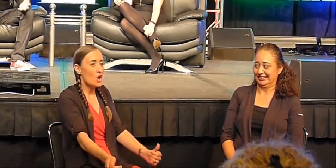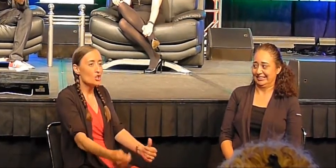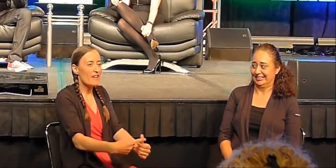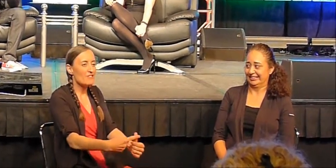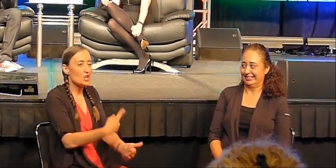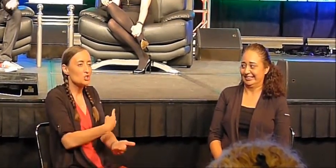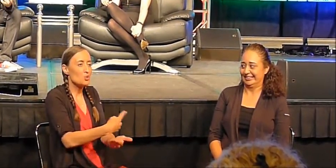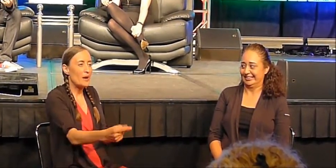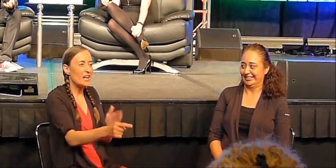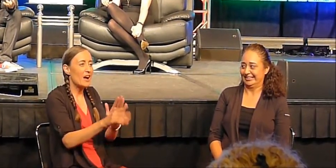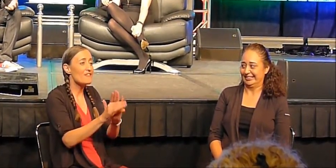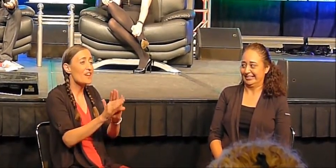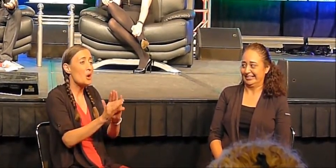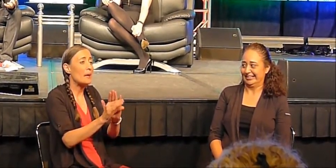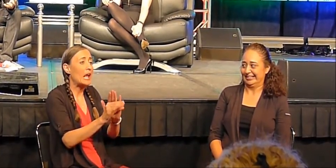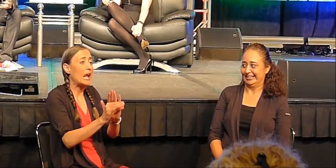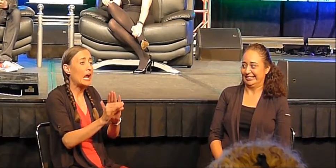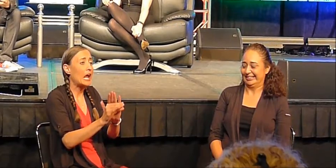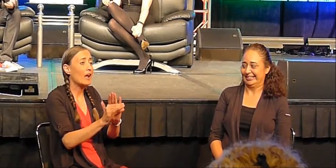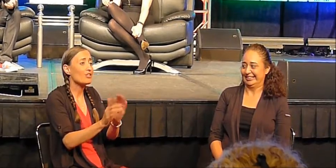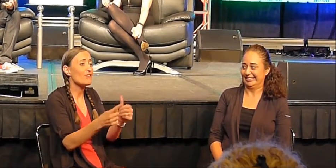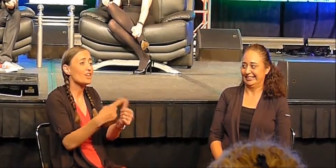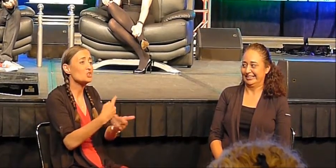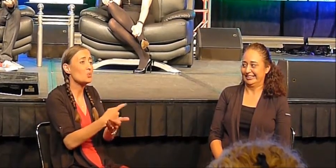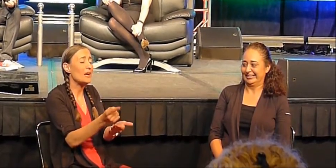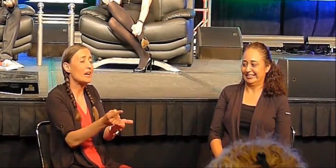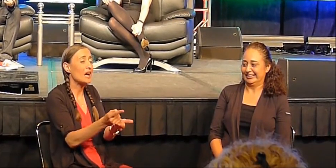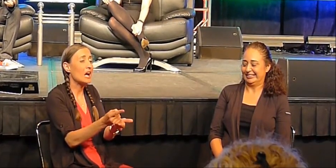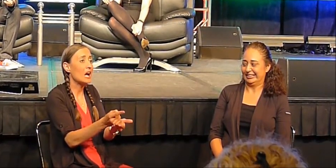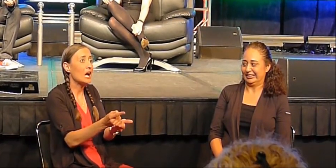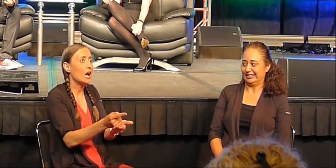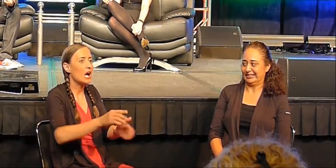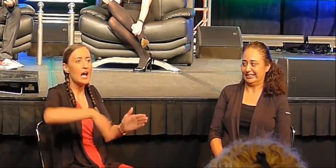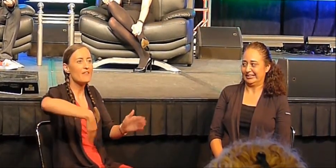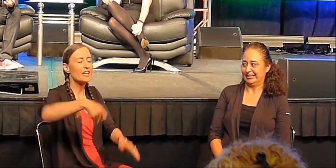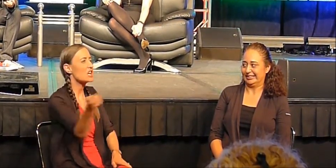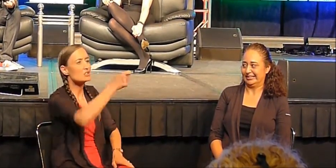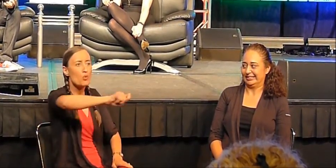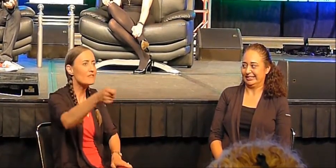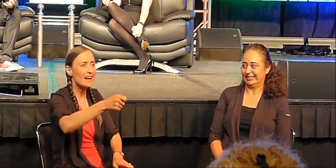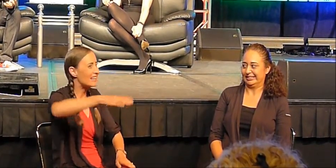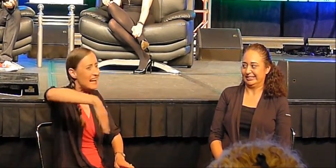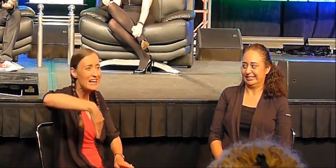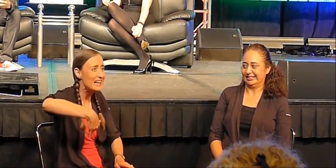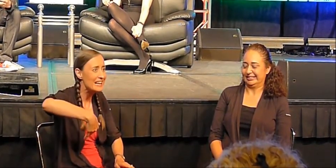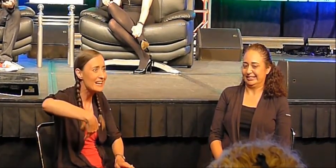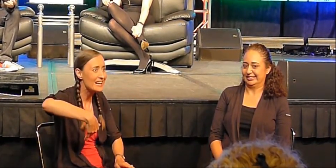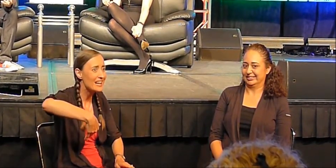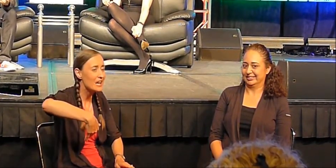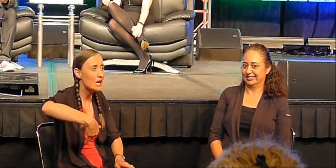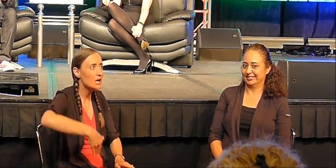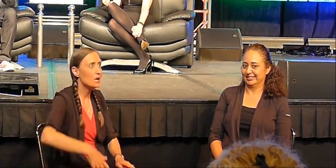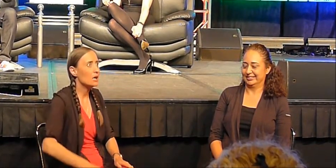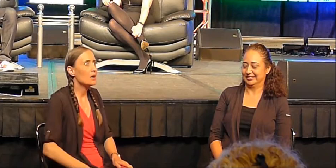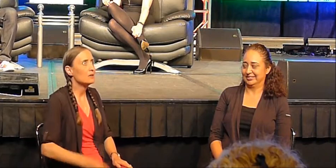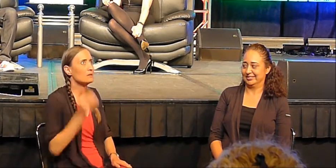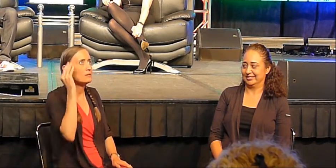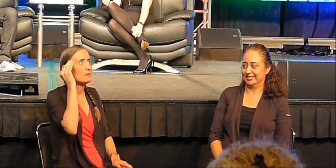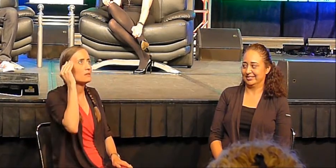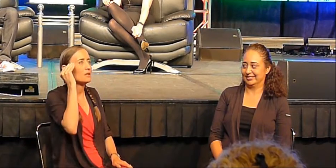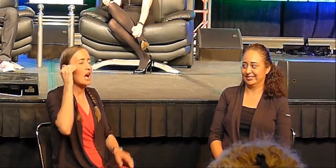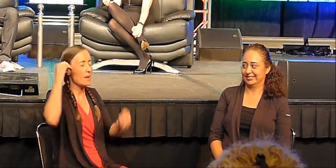first week of filming, folks. I haven't even shot the sword fighting scene yet, right? So now I'm thinking,